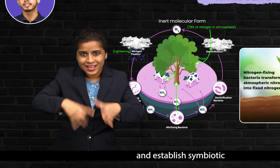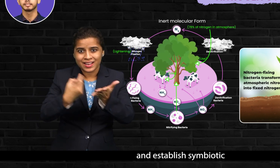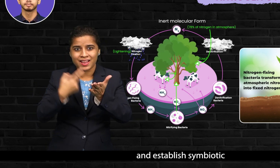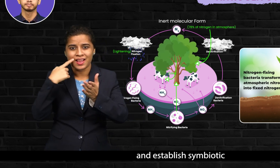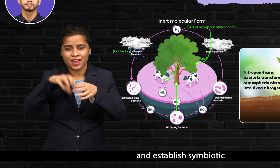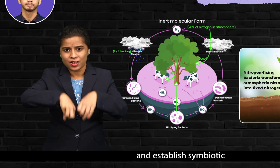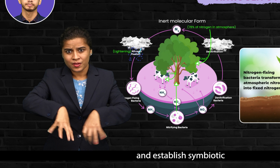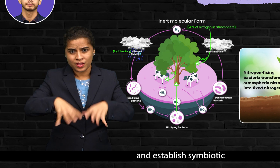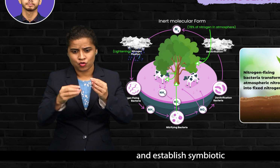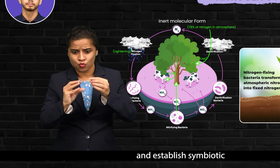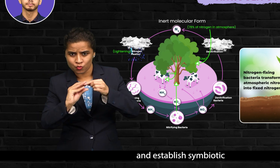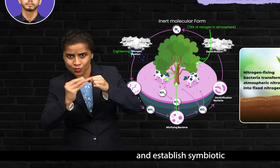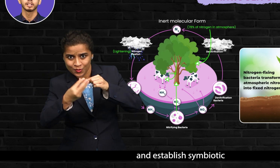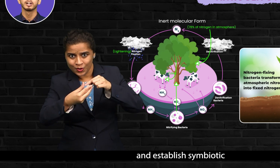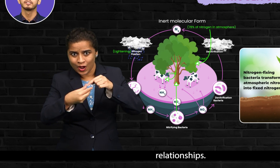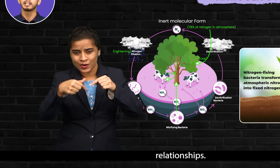symbiotic